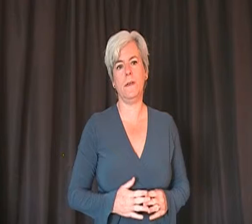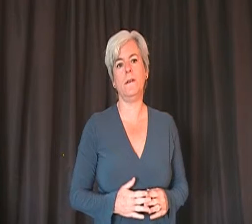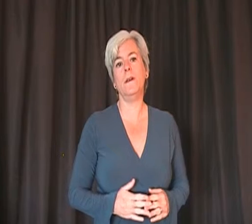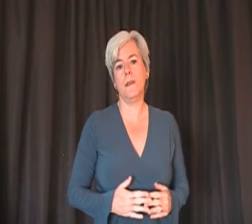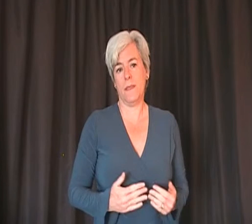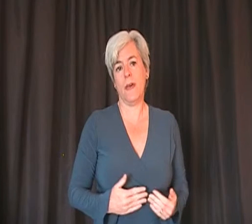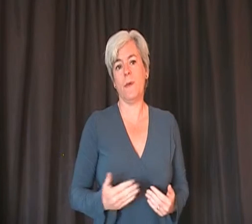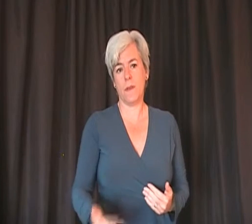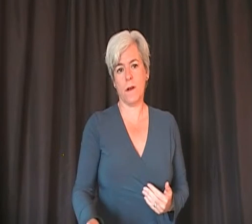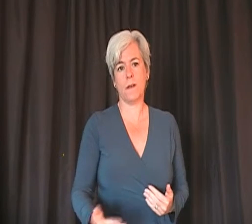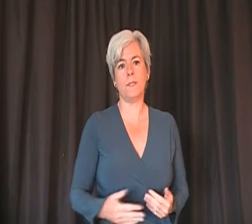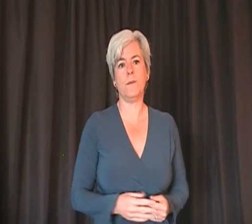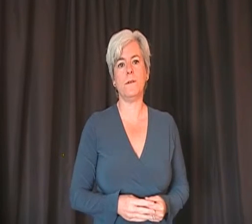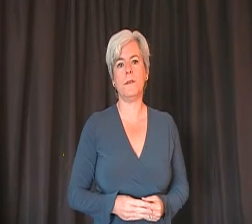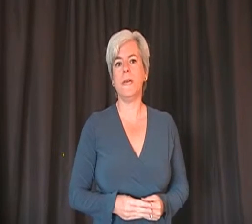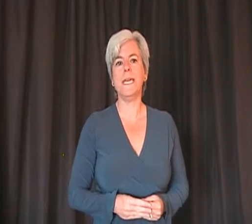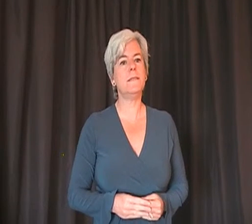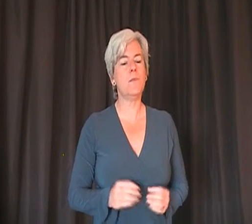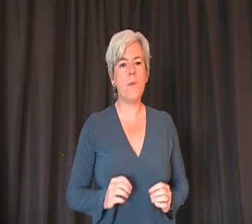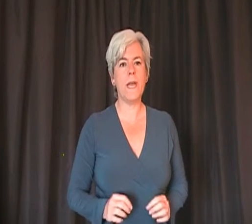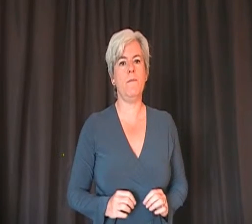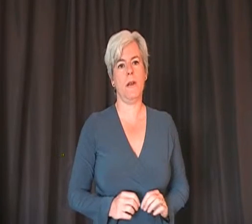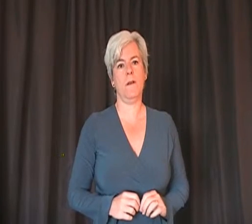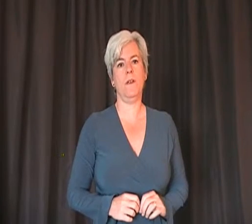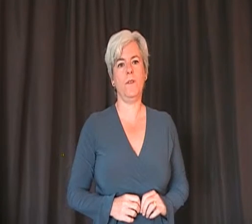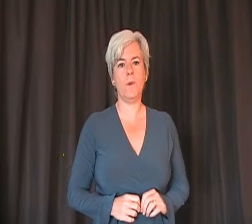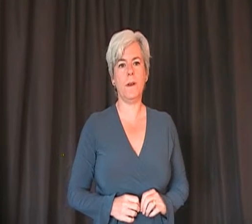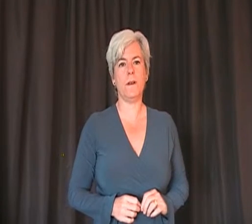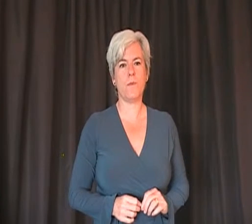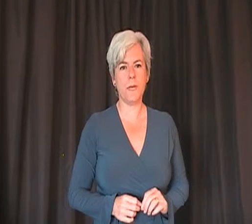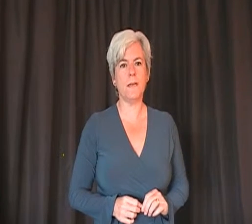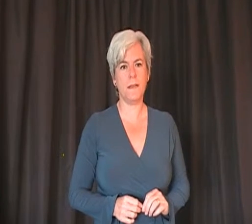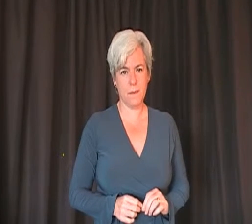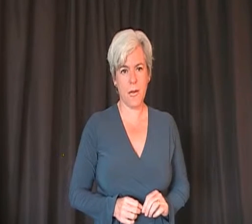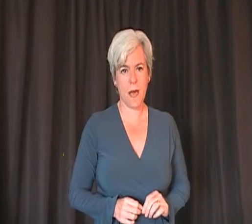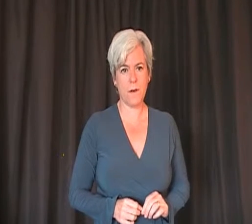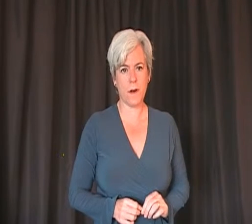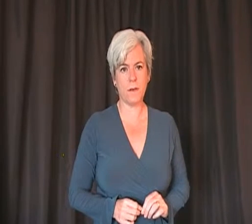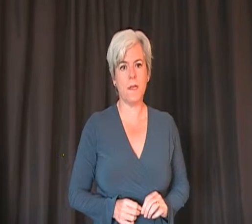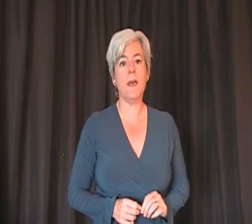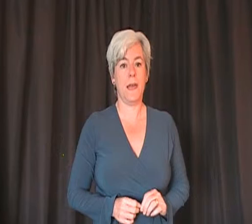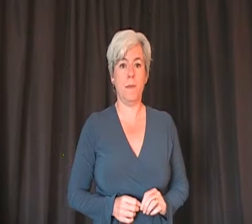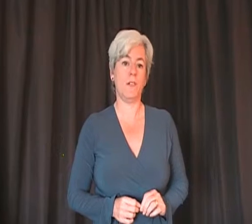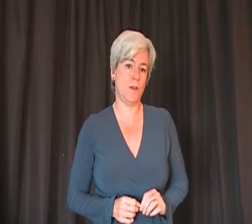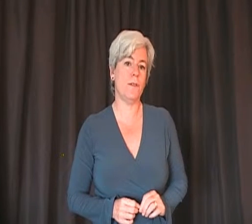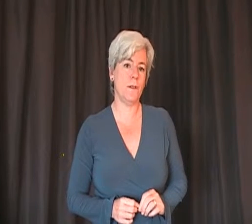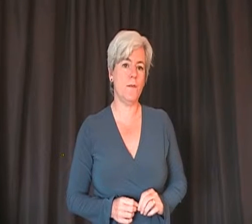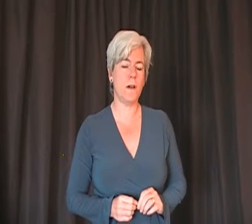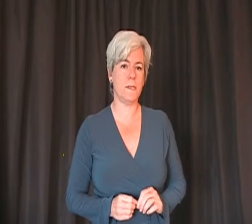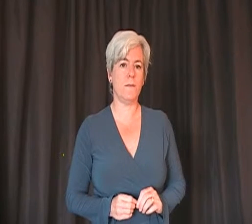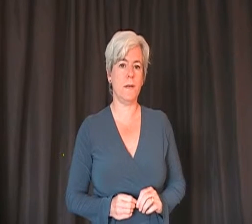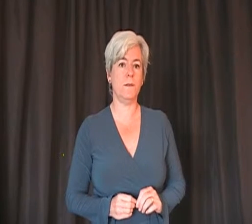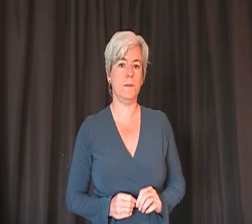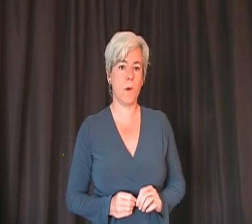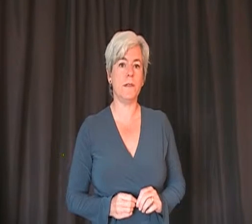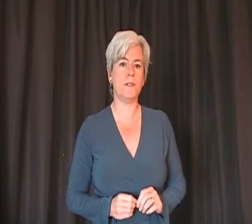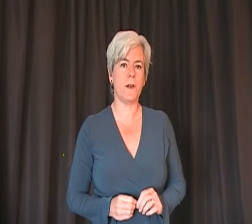between them and their customers. It's way better if you put in a real email address and make sure that you've got somebody who's monitoring